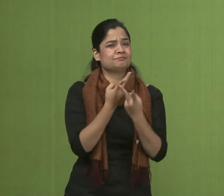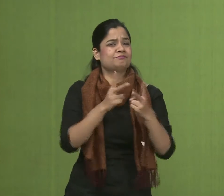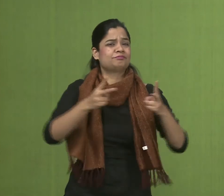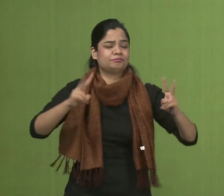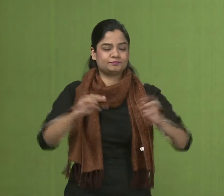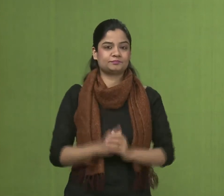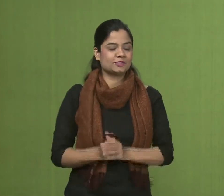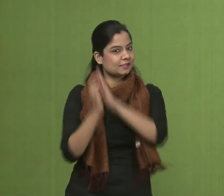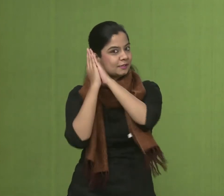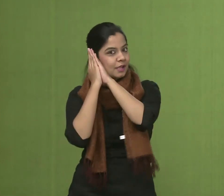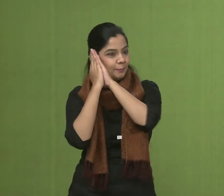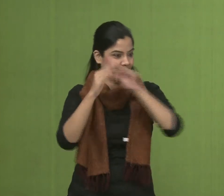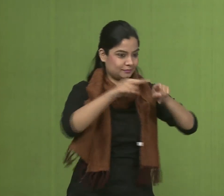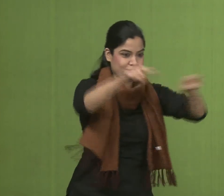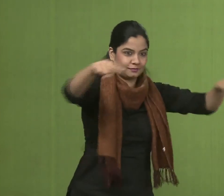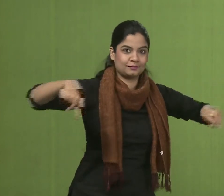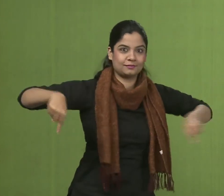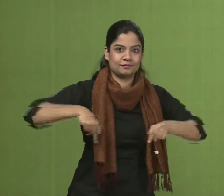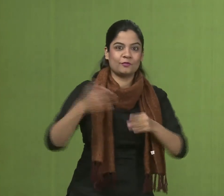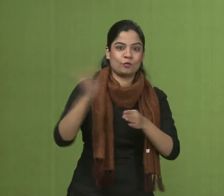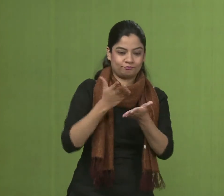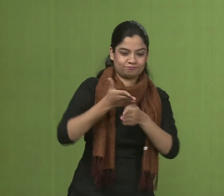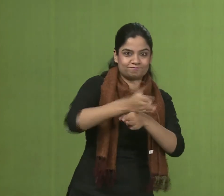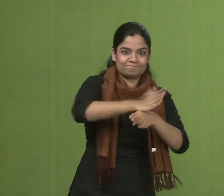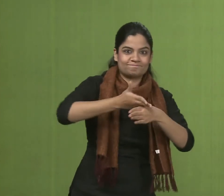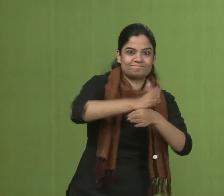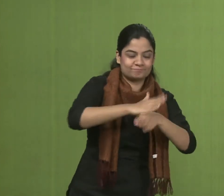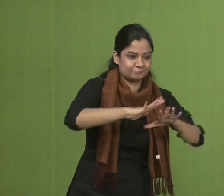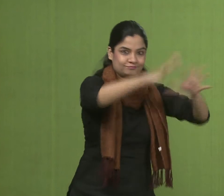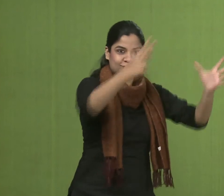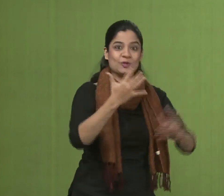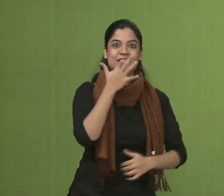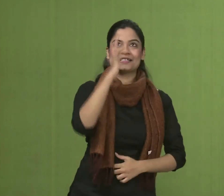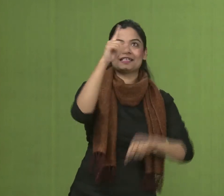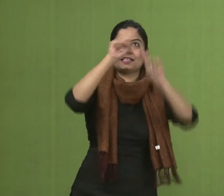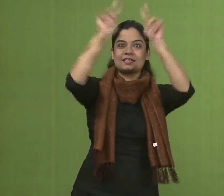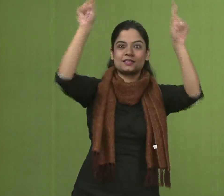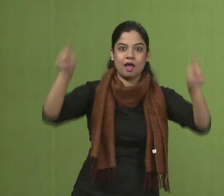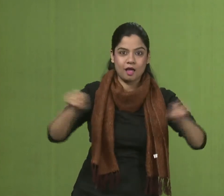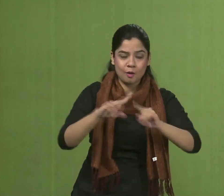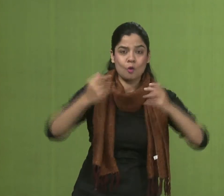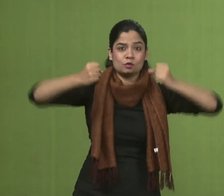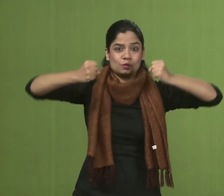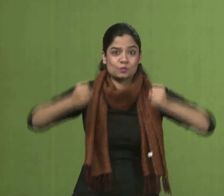mirror, sofa, table, chair, etc.